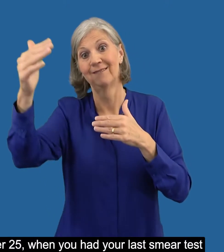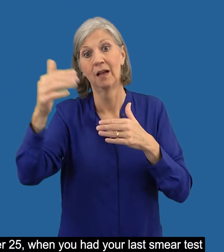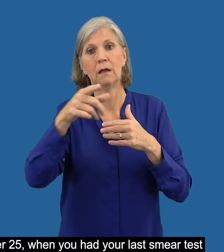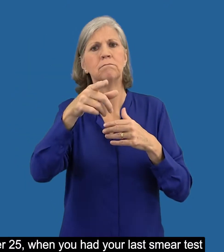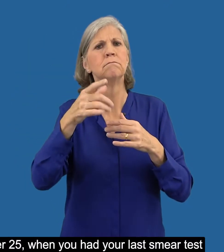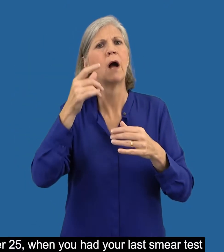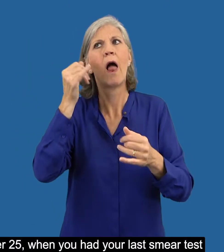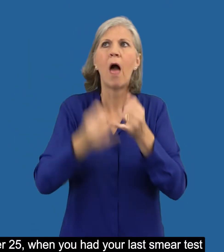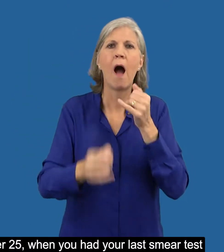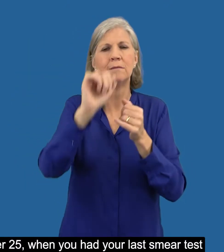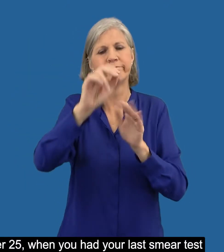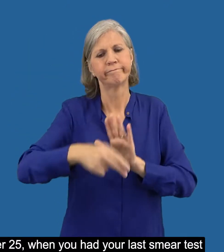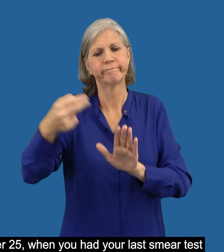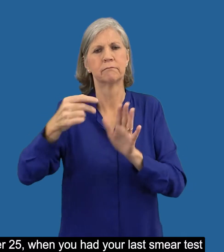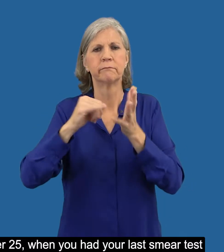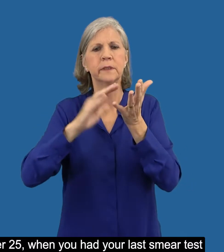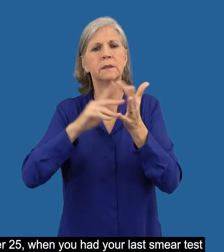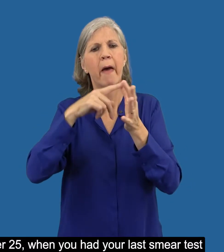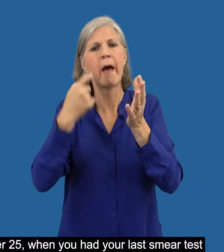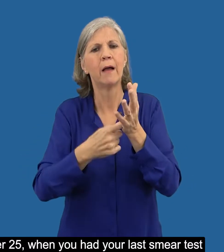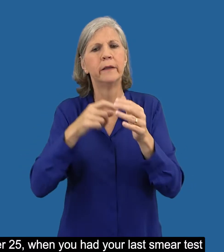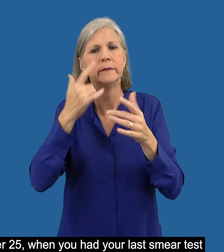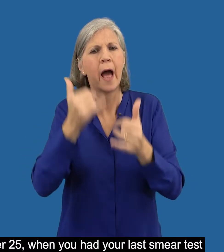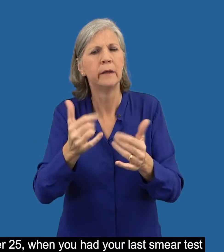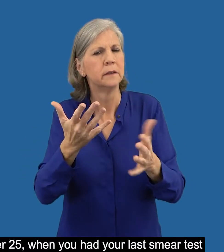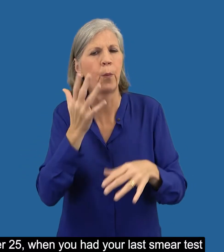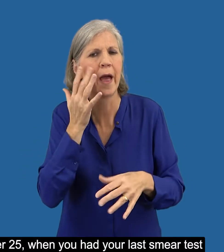If you're over 25, when you had your last smear test.